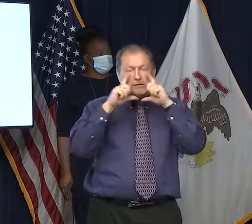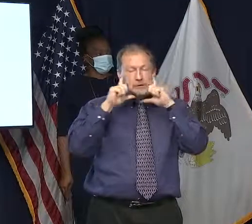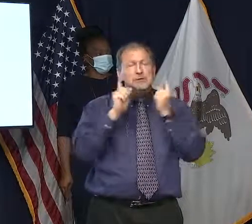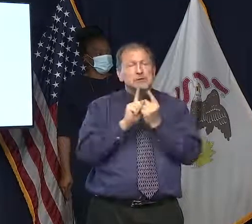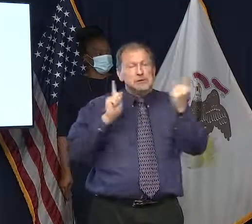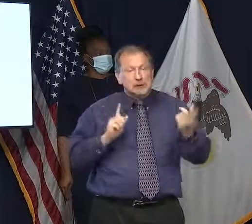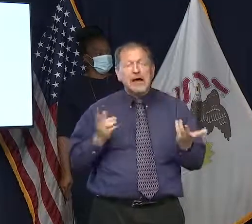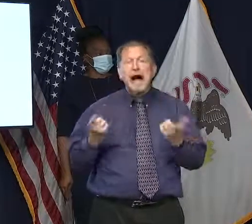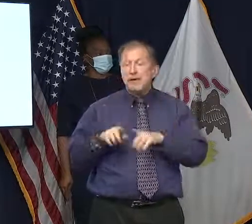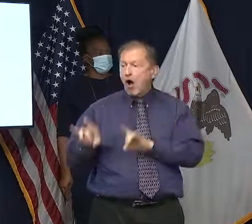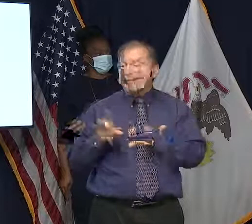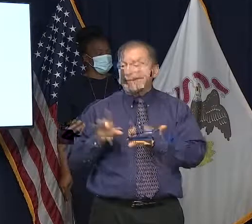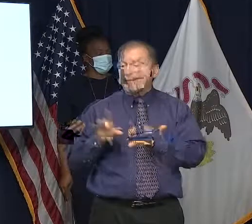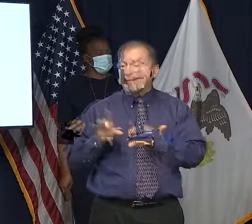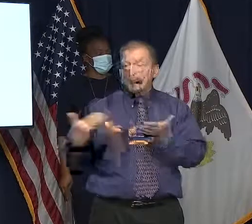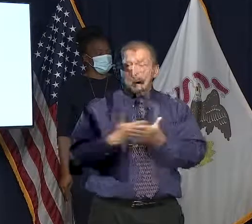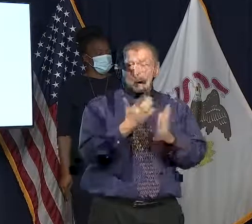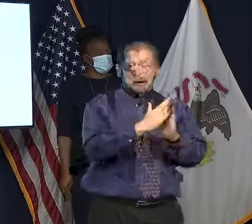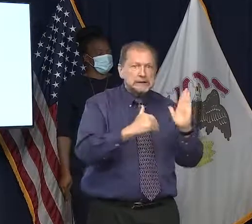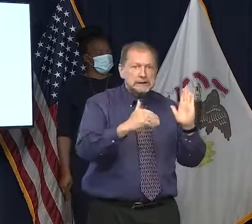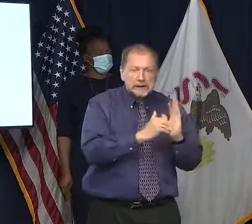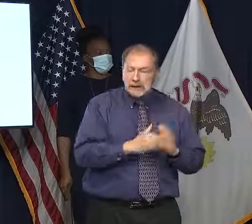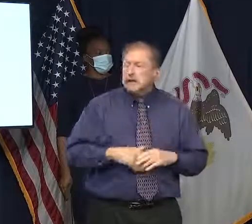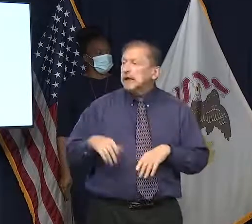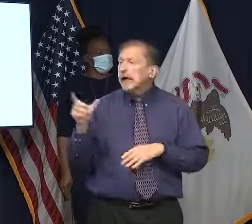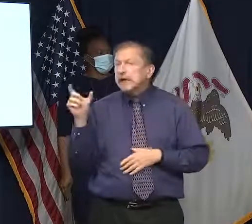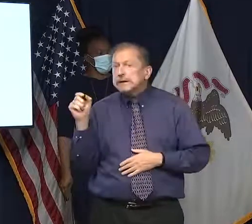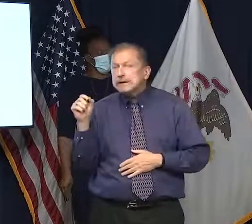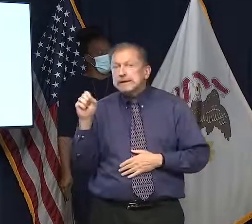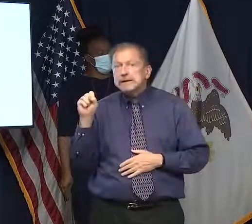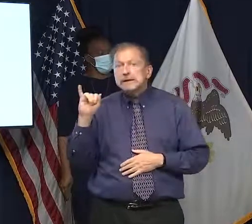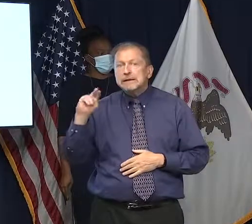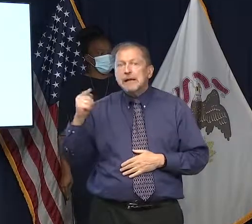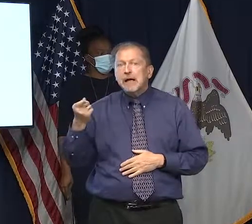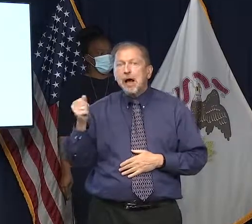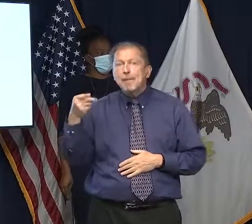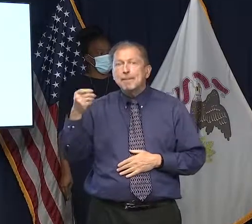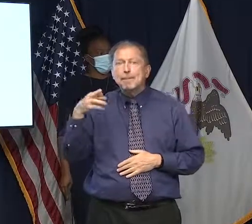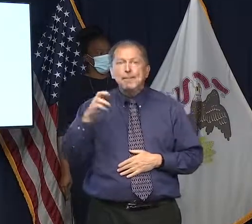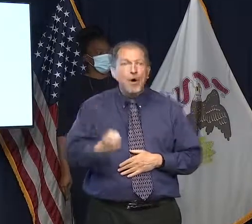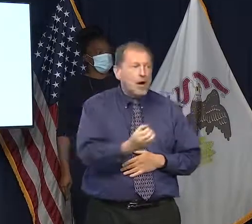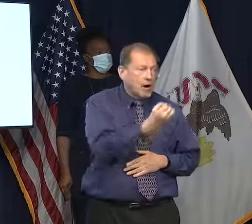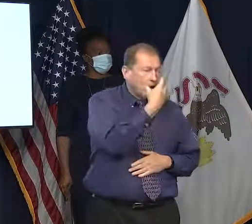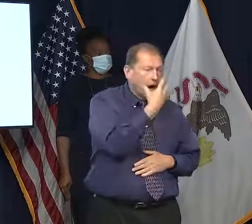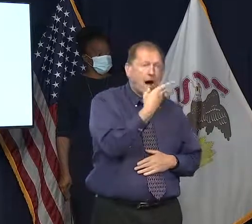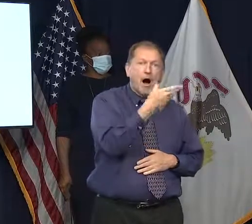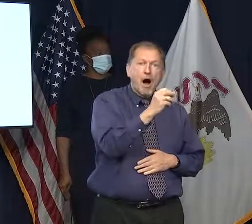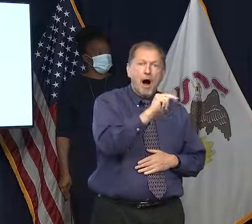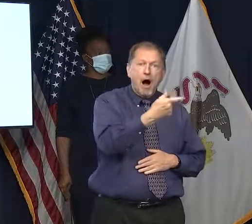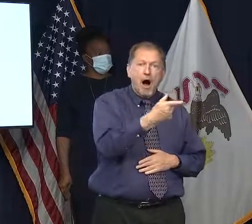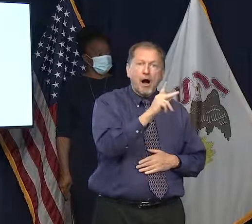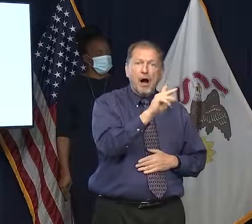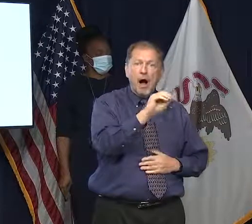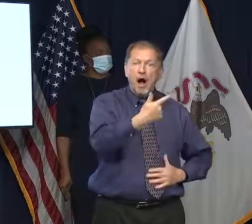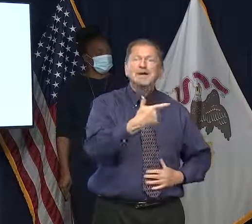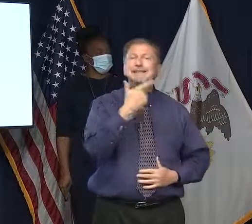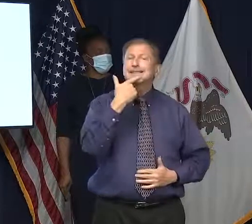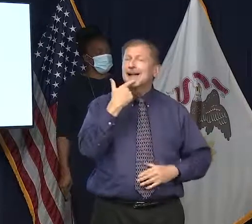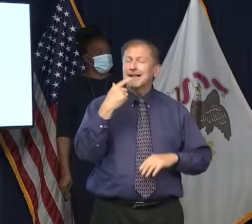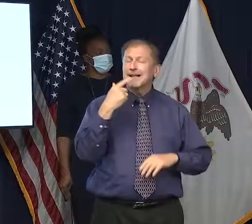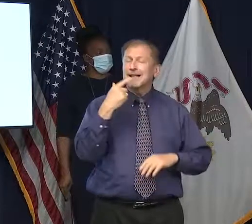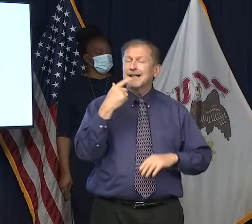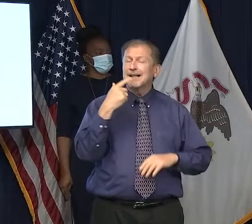Zealand, Singapore, have demonstrated you can control the spread of this COVID virus with strict social